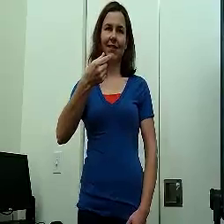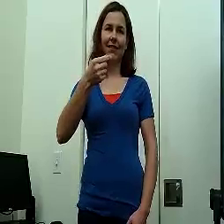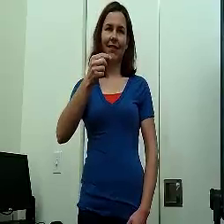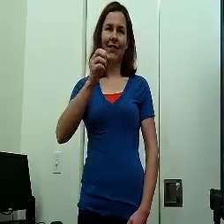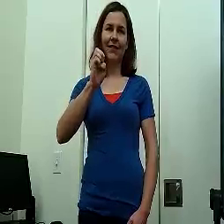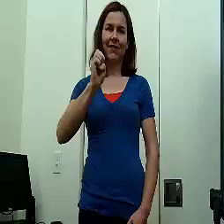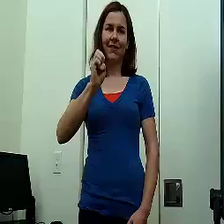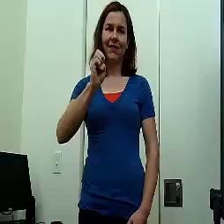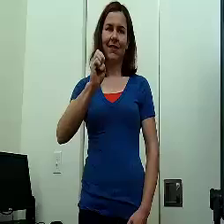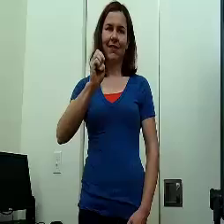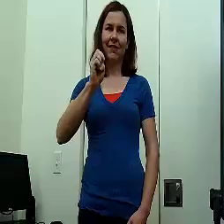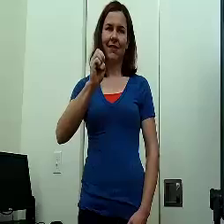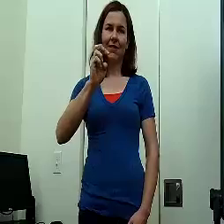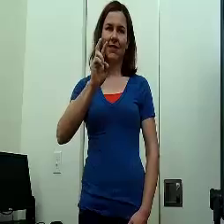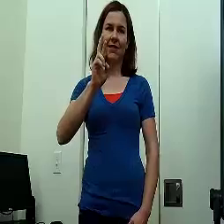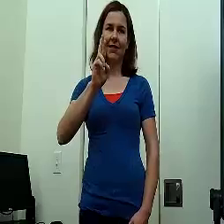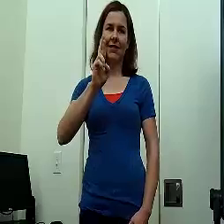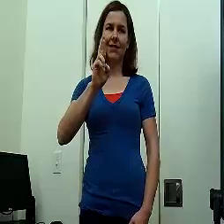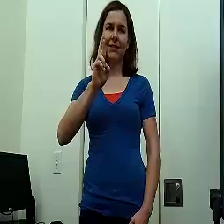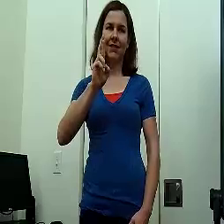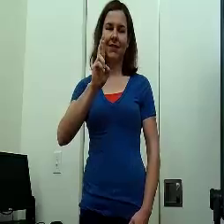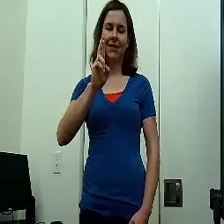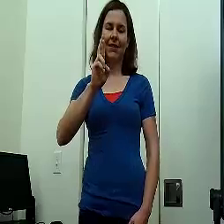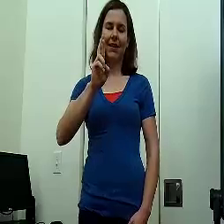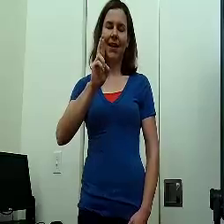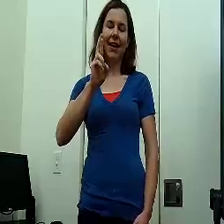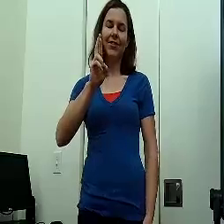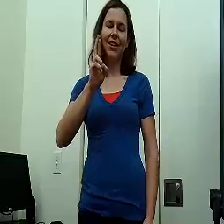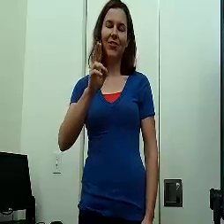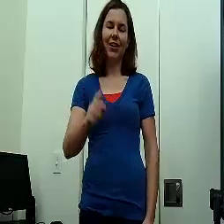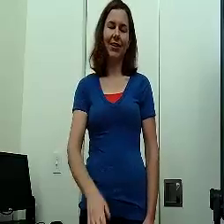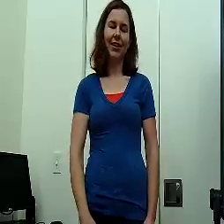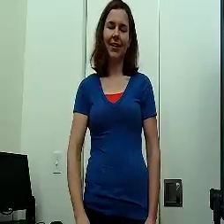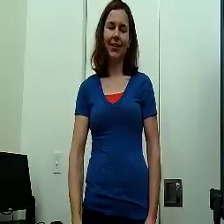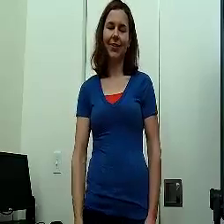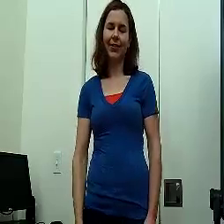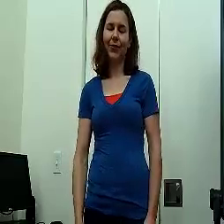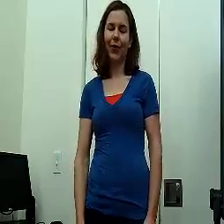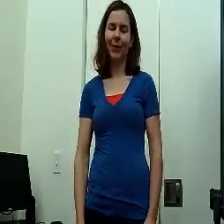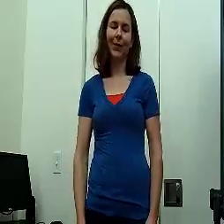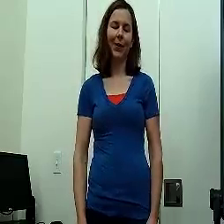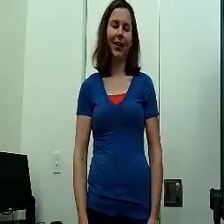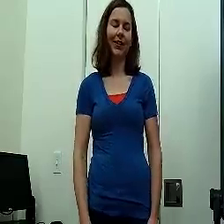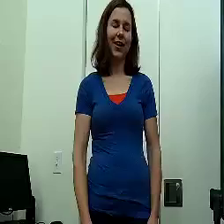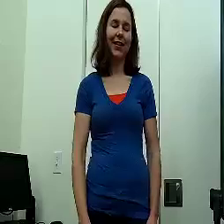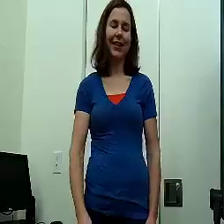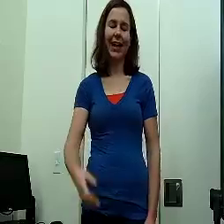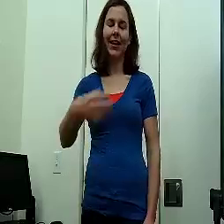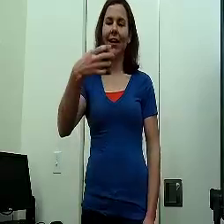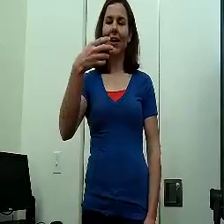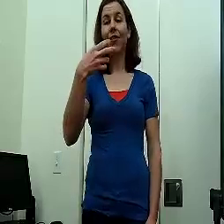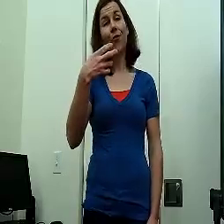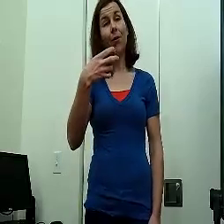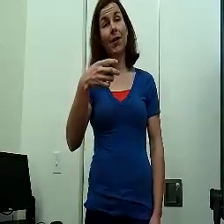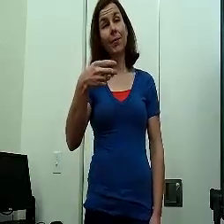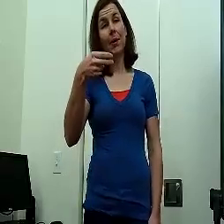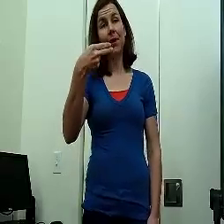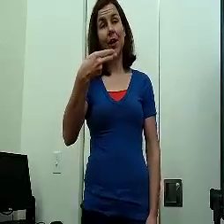see this. And I changed it because I did 2 different forms of the word. Let's try this again in the form that you probably know.